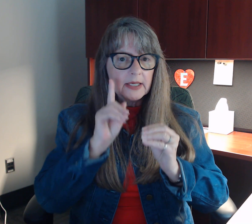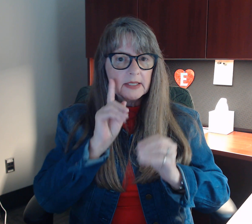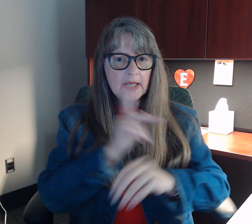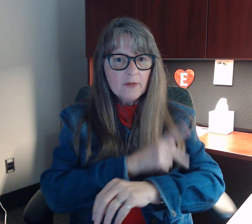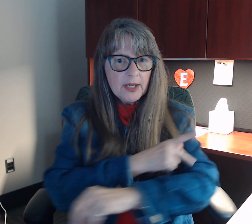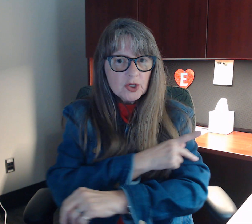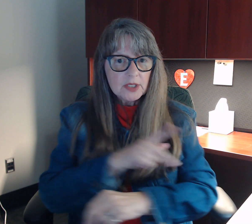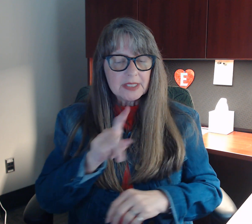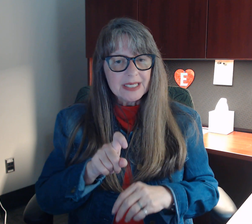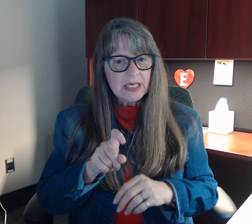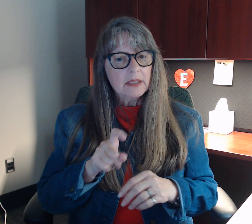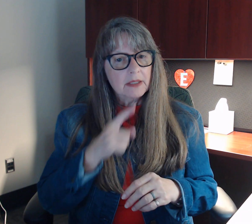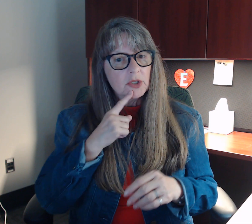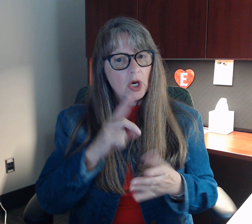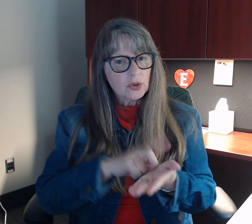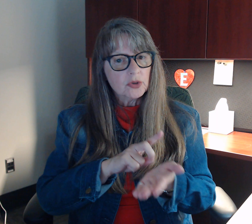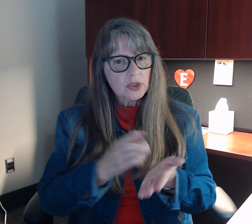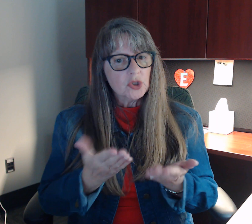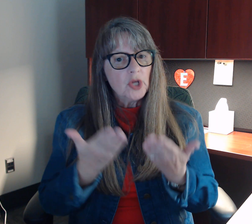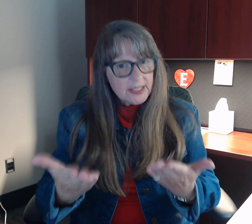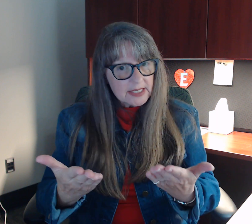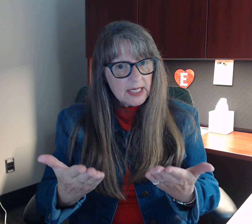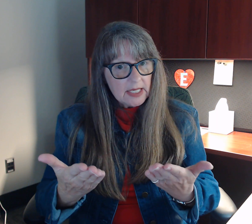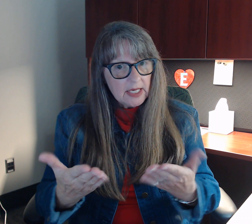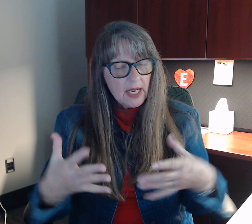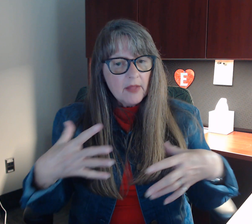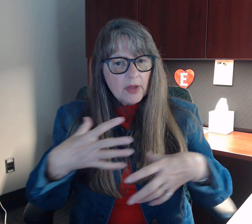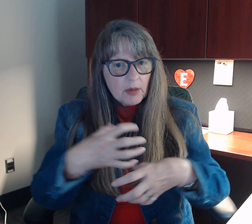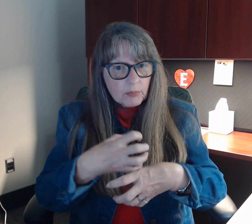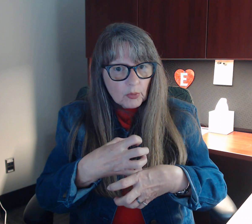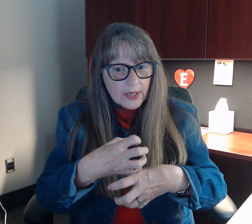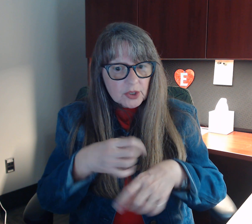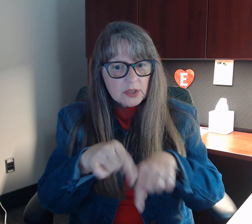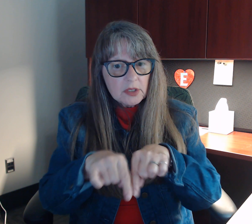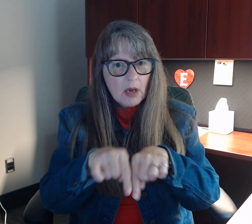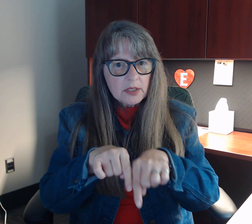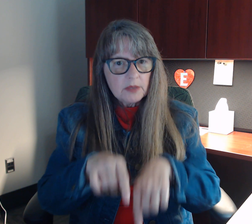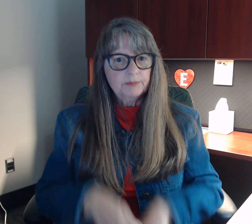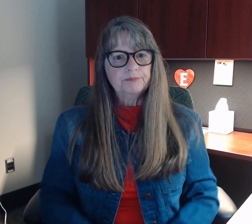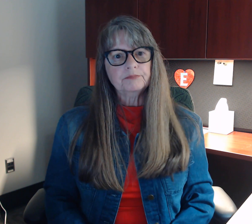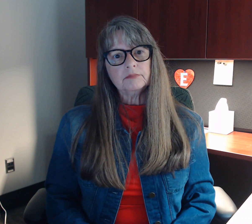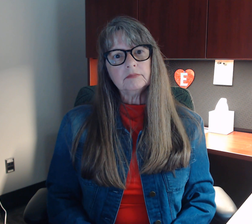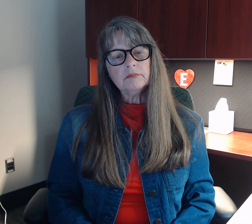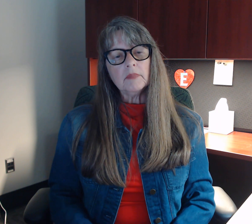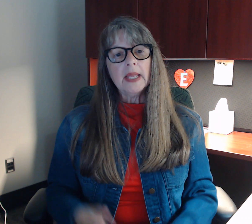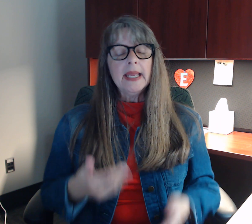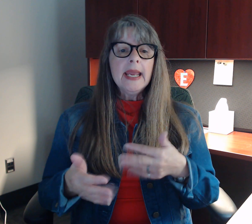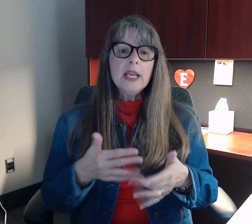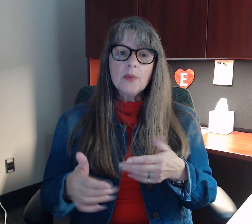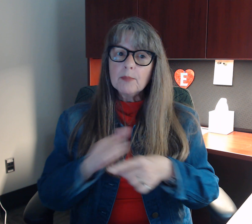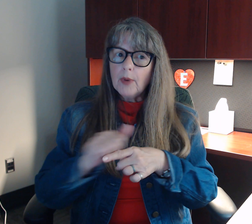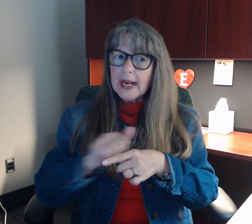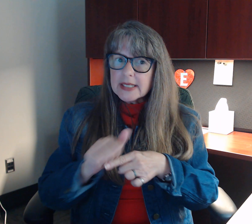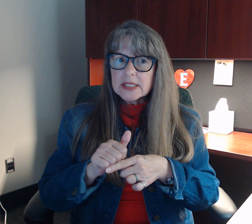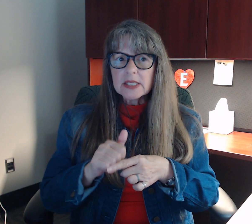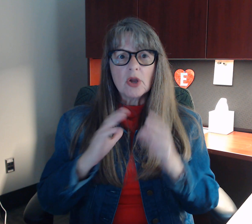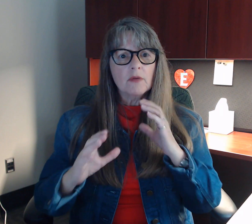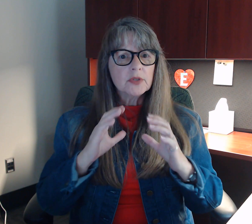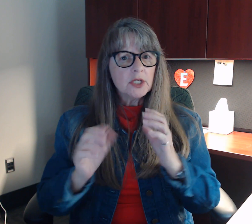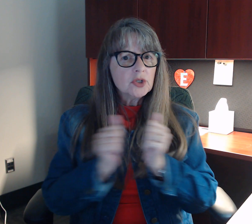deaf patients needed, the doctor suggested, the compression socks. Anyway, practice this conversation with